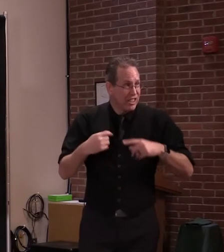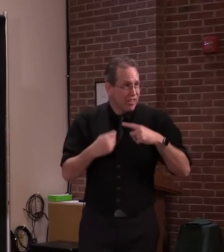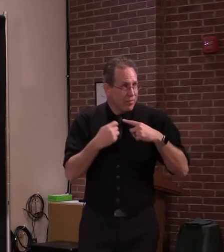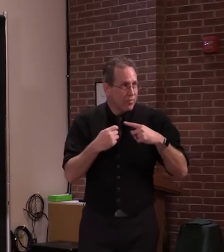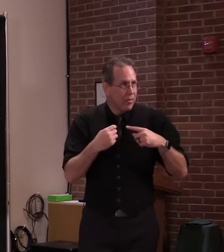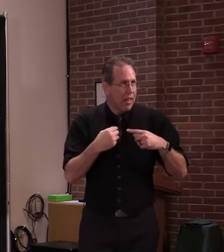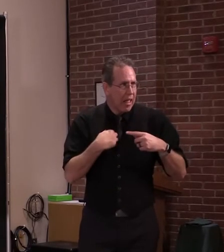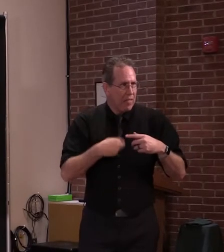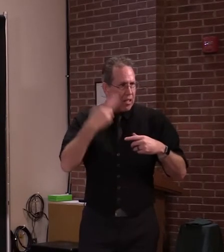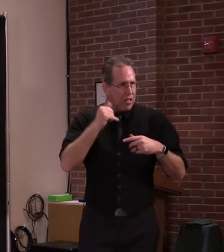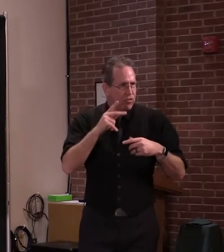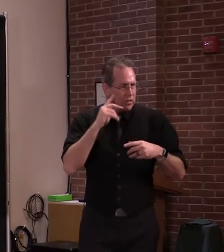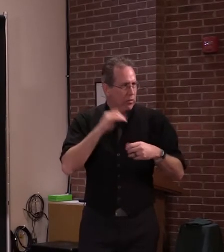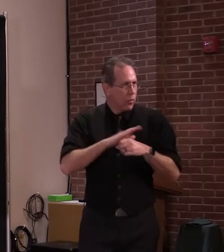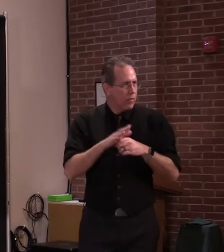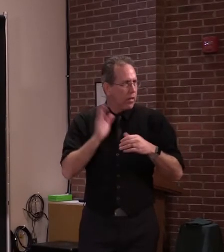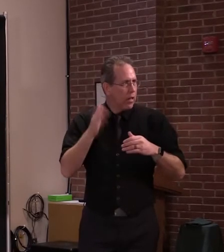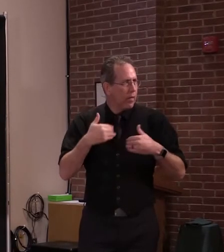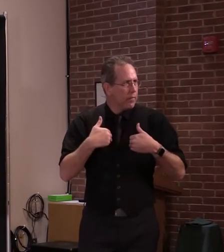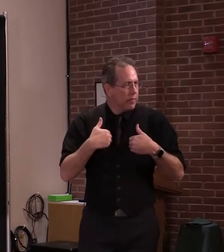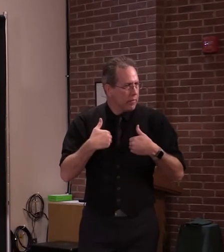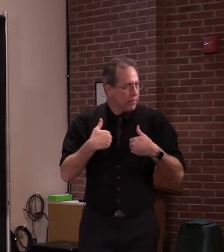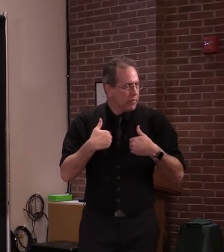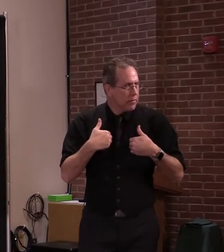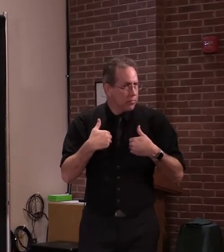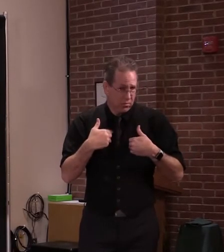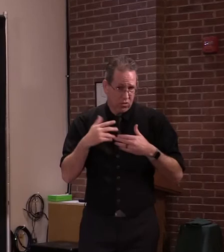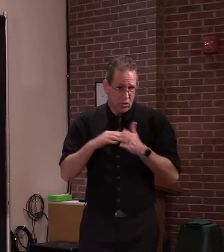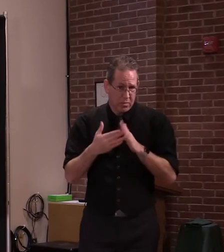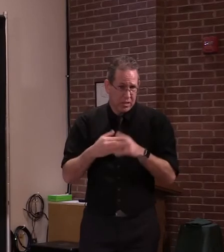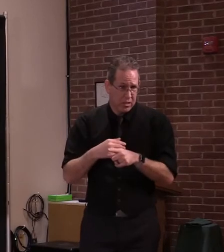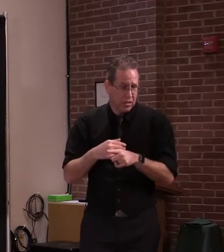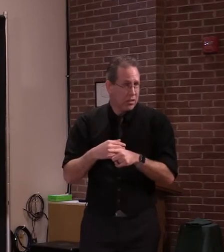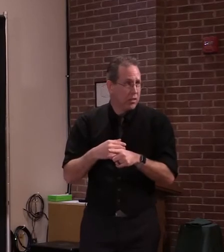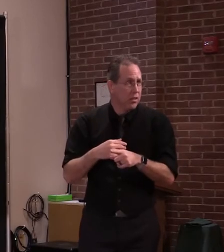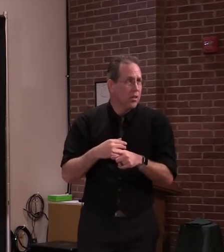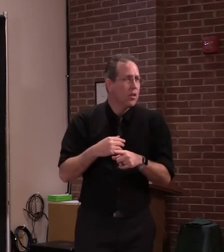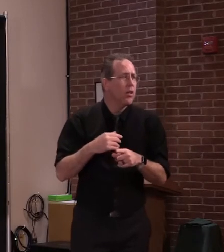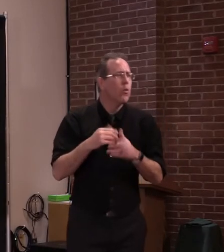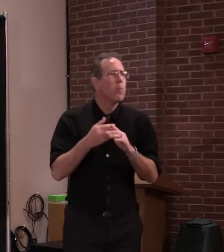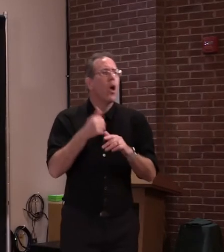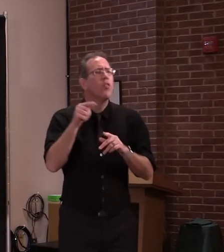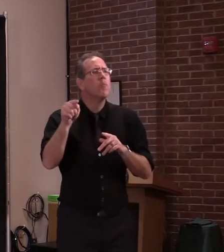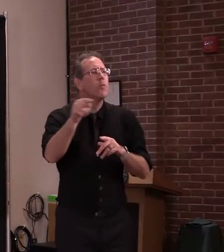people who have not been notified yet, who have not been tested.